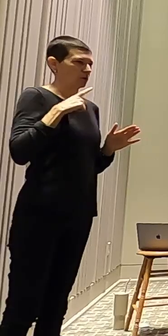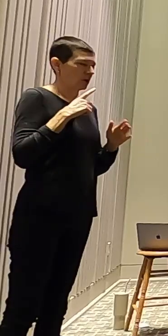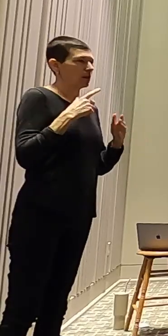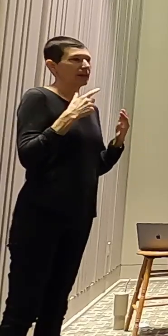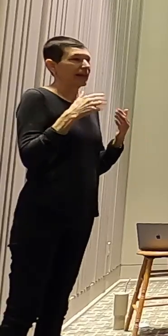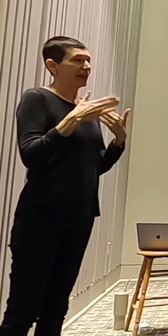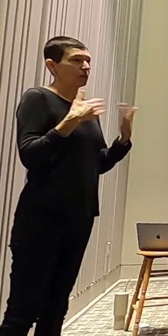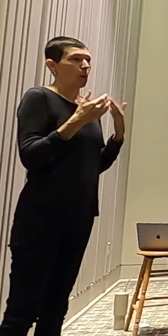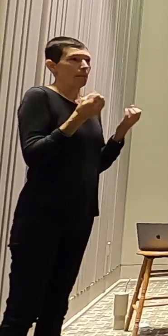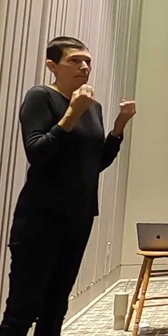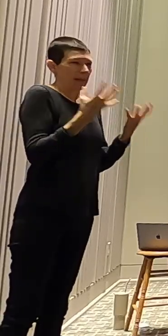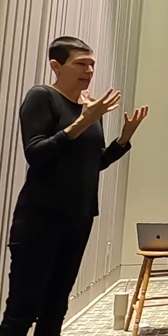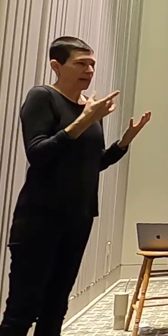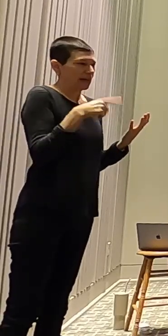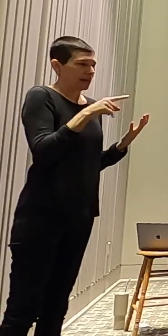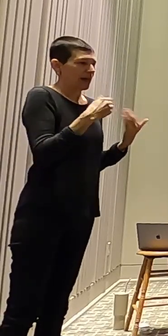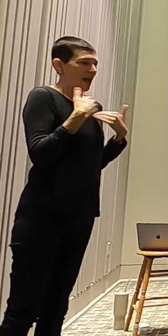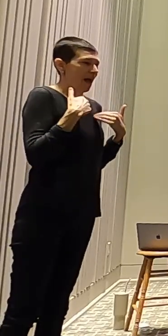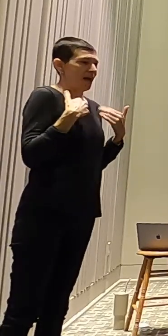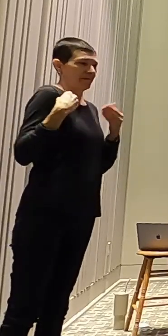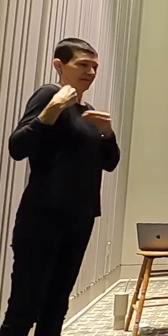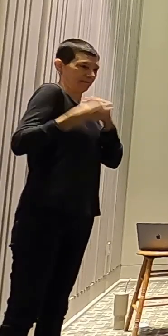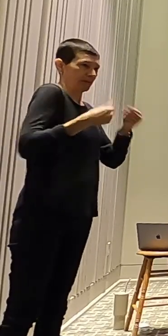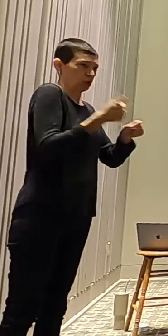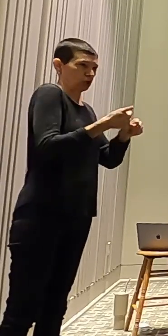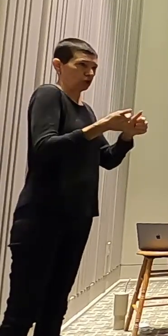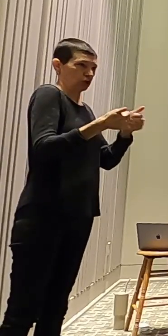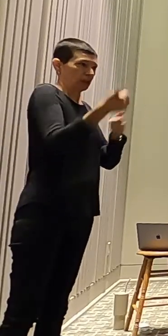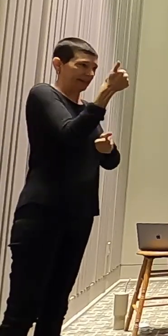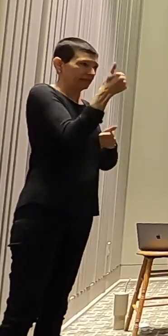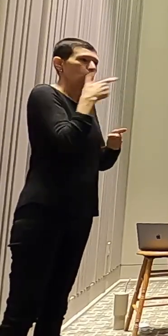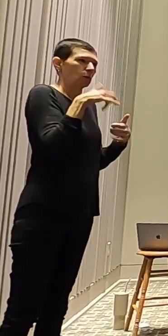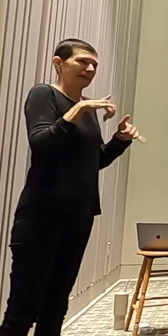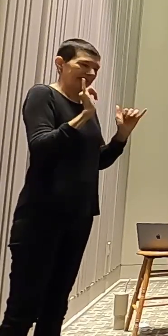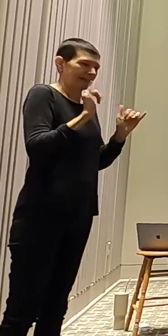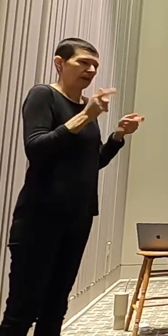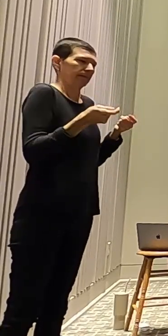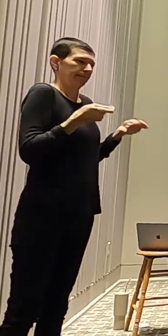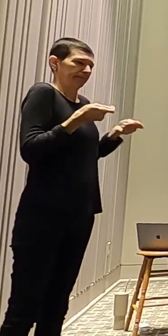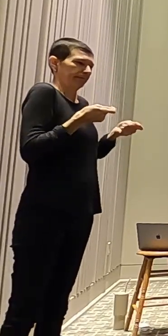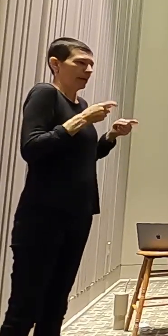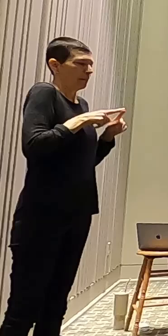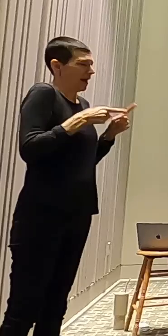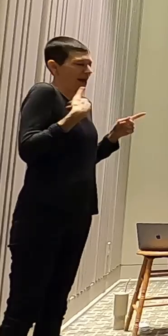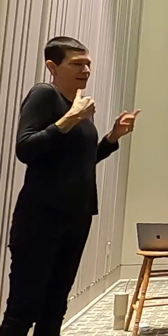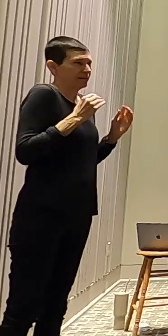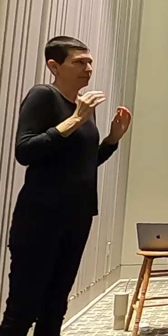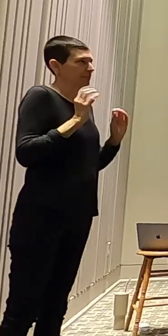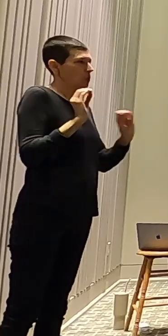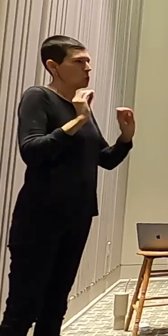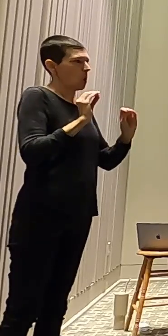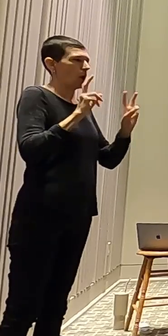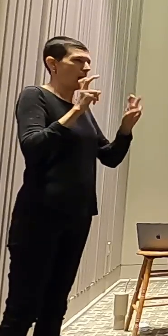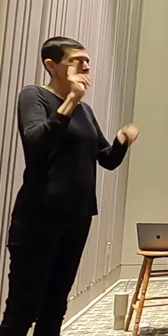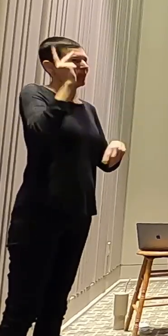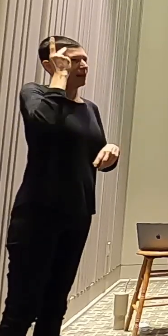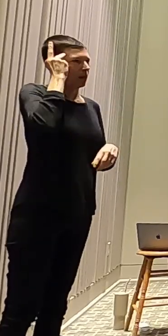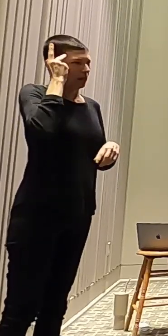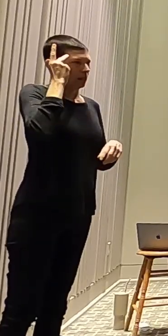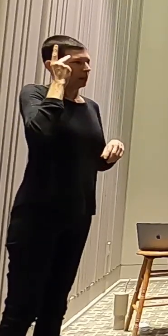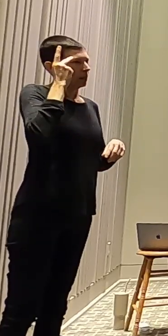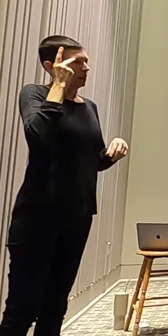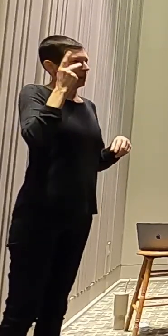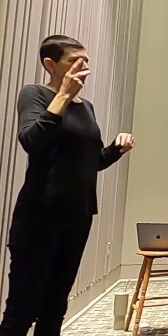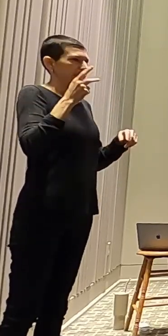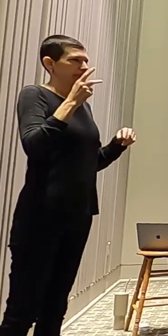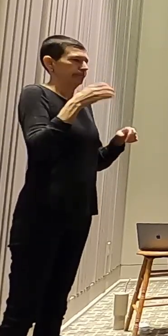many have these hereditary chiefs that are still ruling, though they don't have the political governance